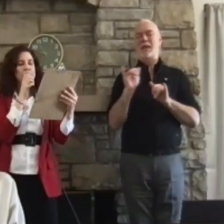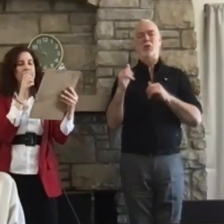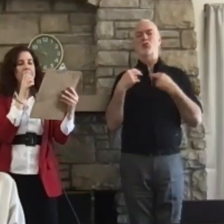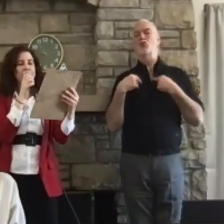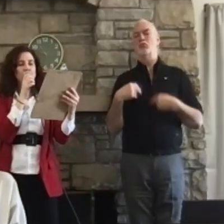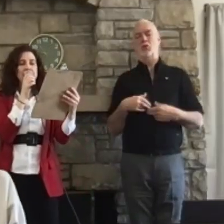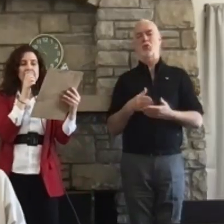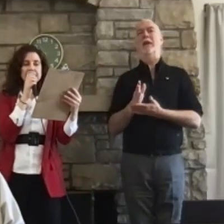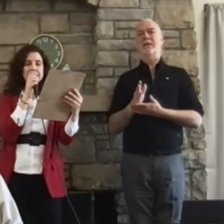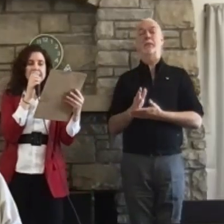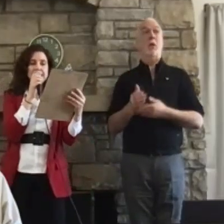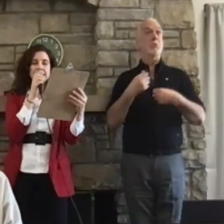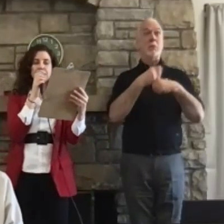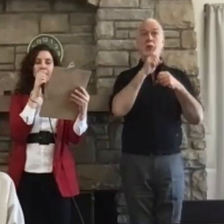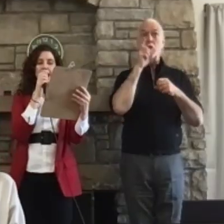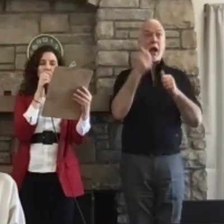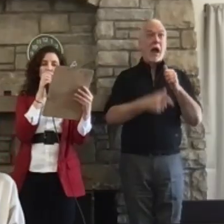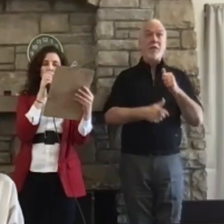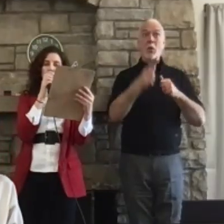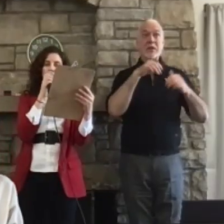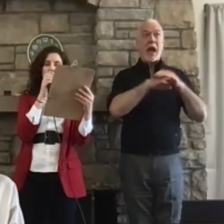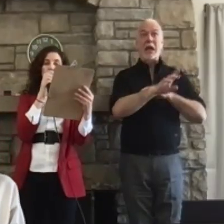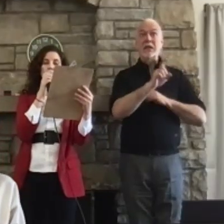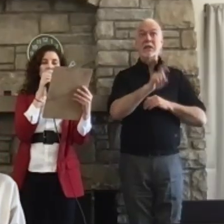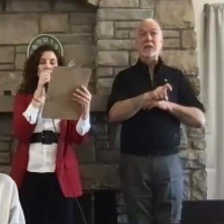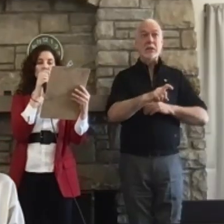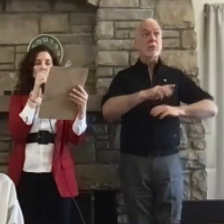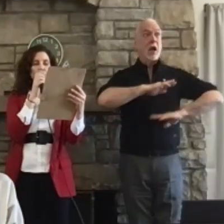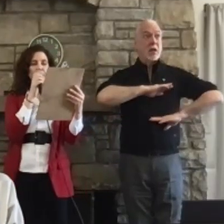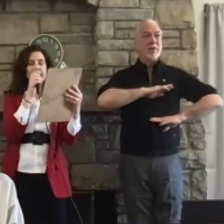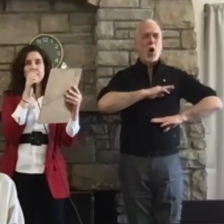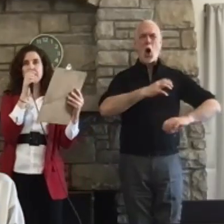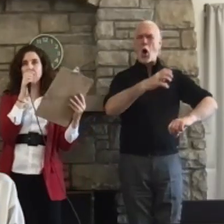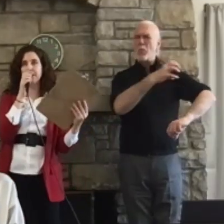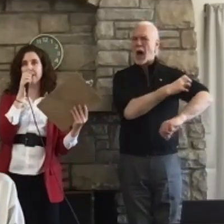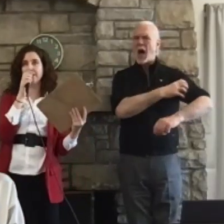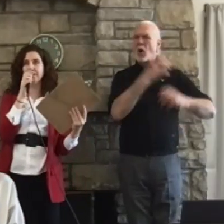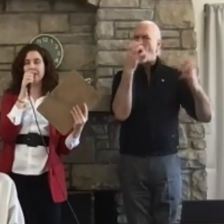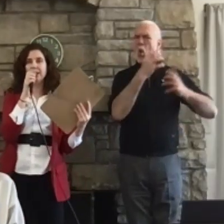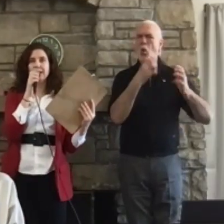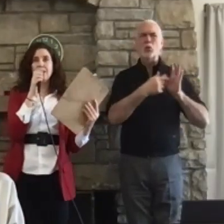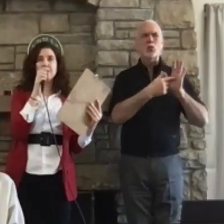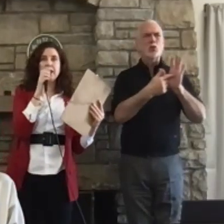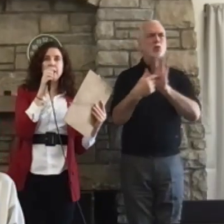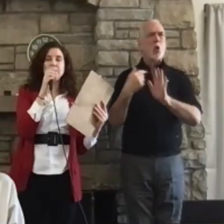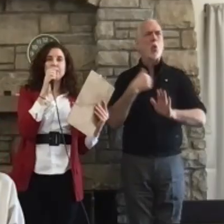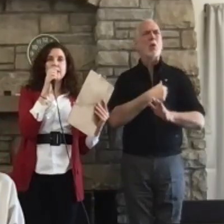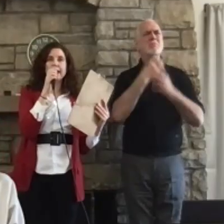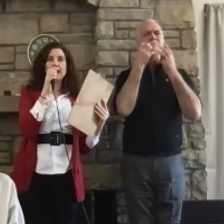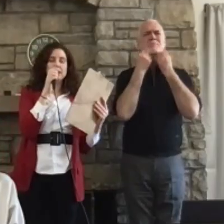sure we meet everyone's access needs is a powerful way we can show that we care about one another.